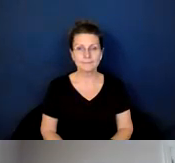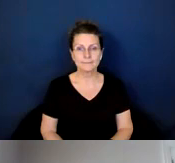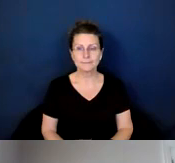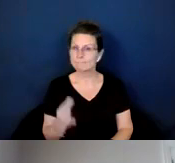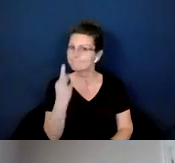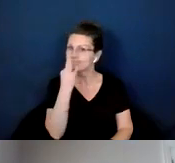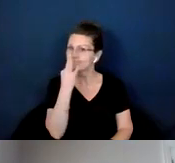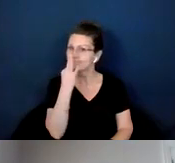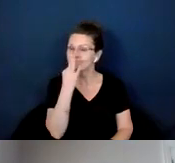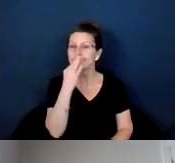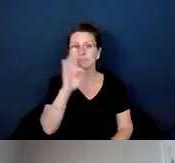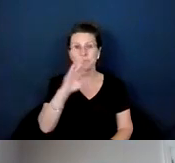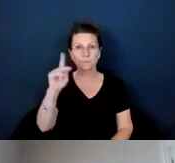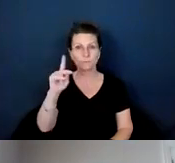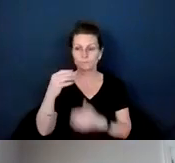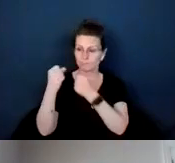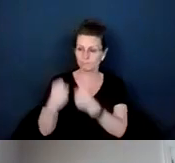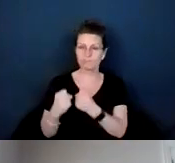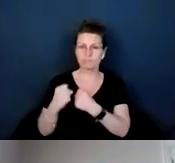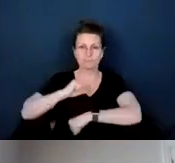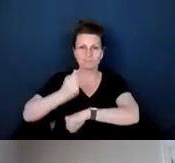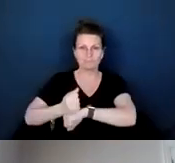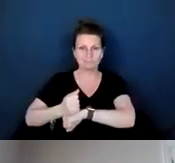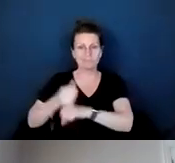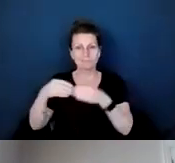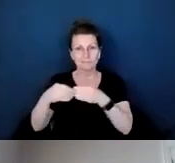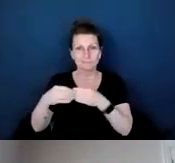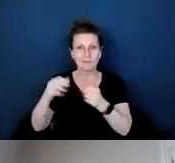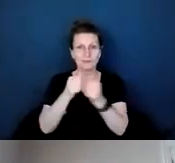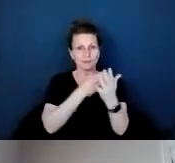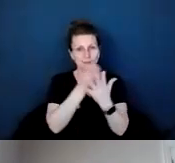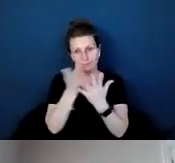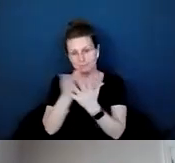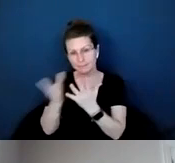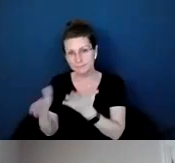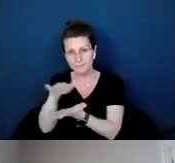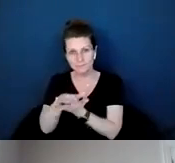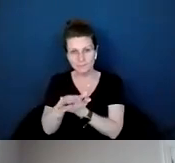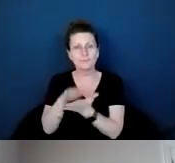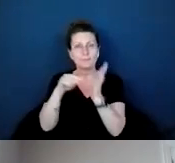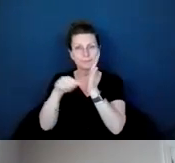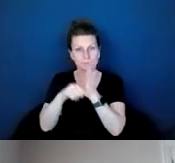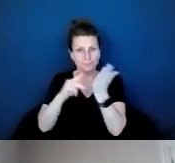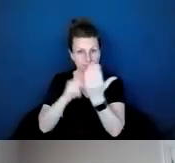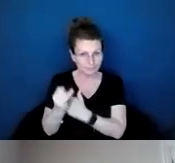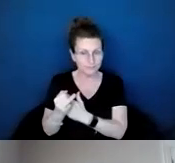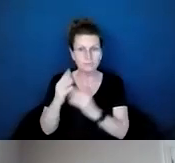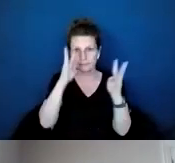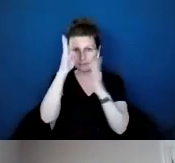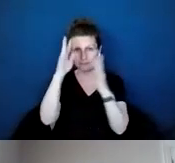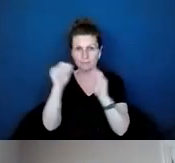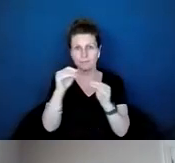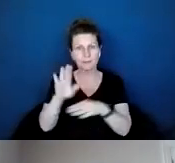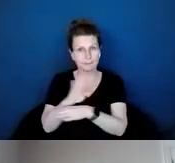Excellence. York is a well-established leader in interdisciplinary and transdisciplinary academic and research programs. Innovation and